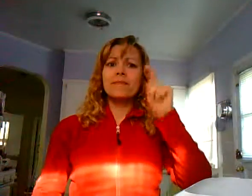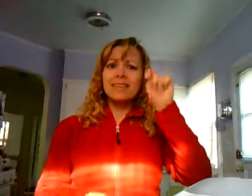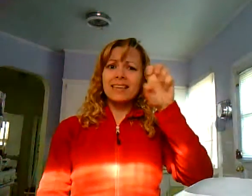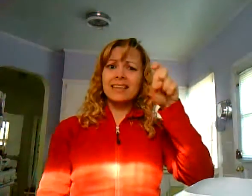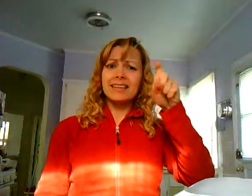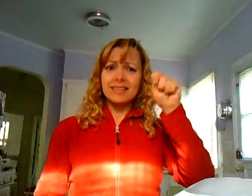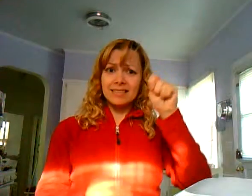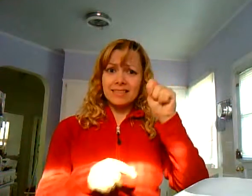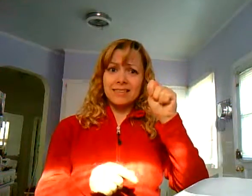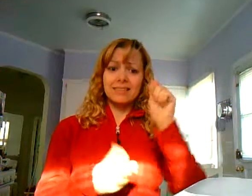Or text me.